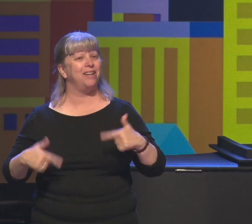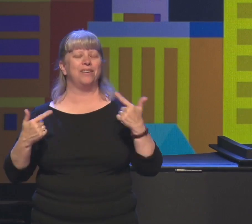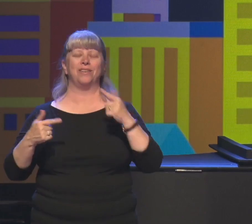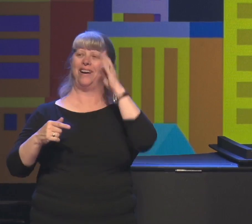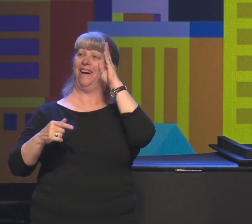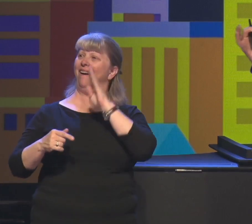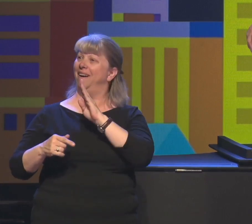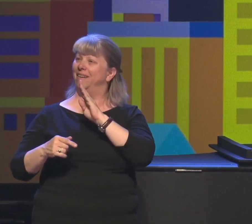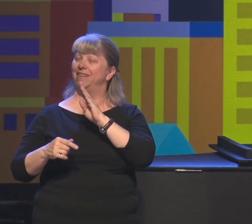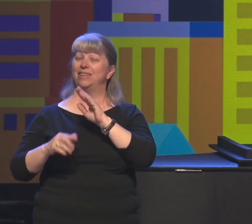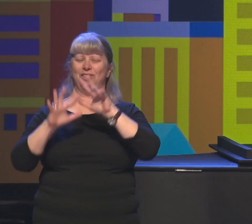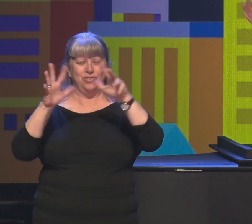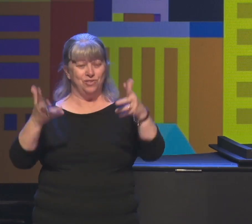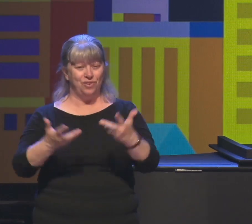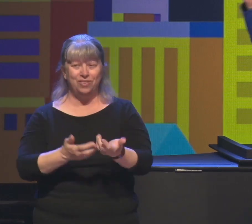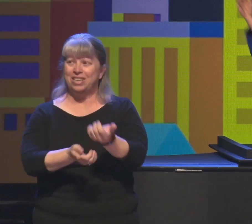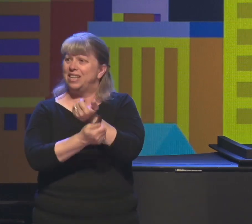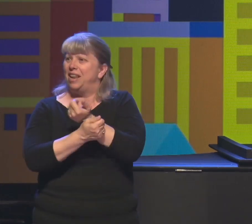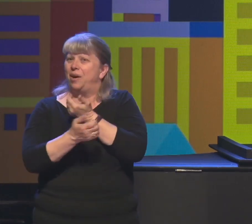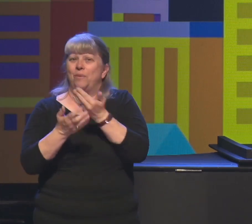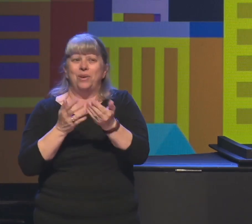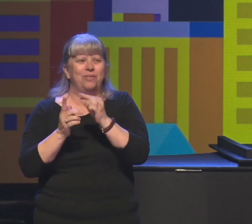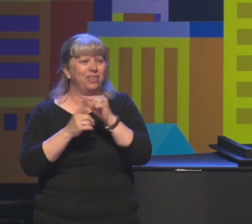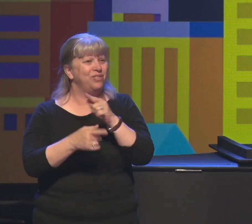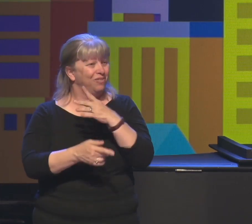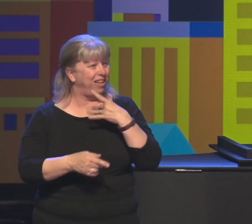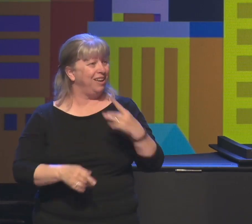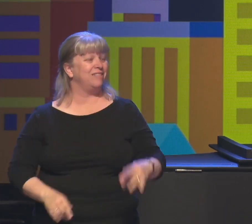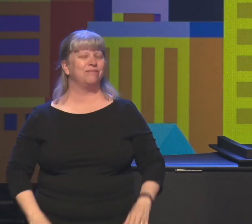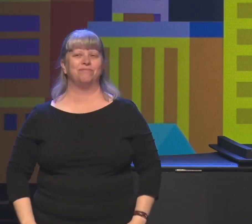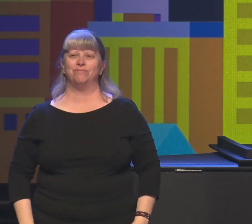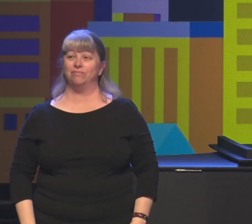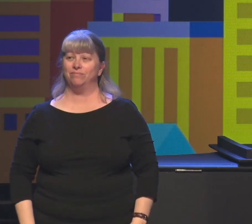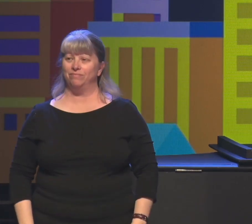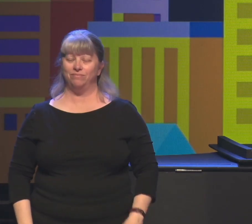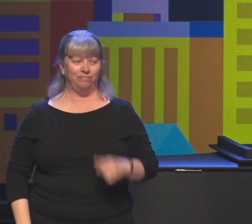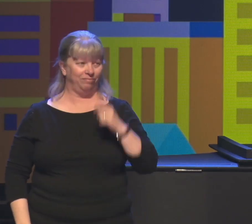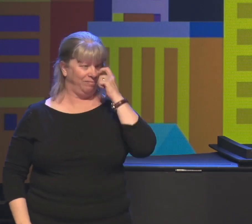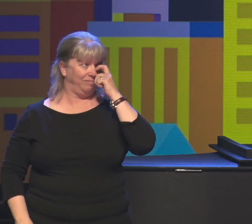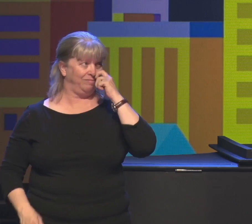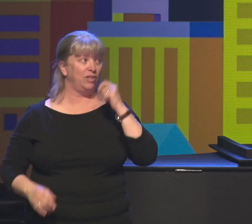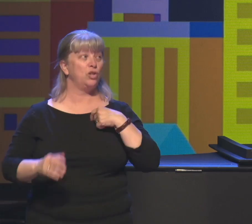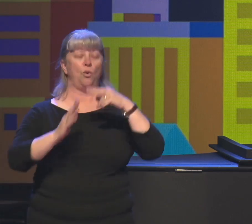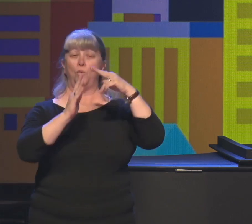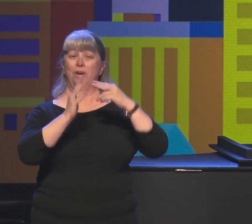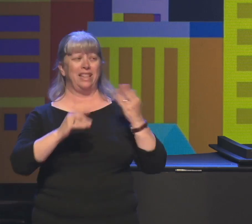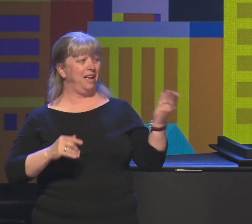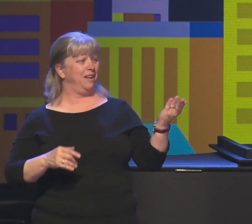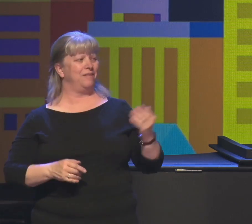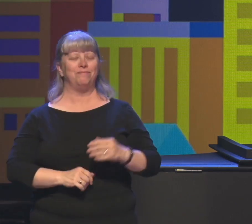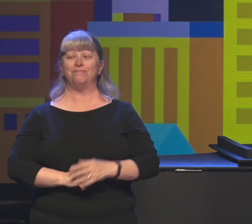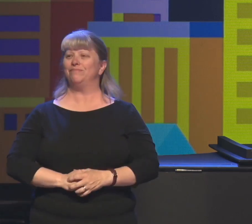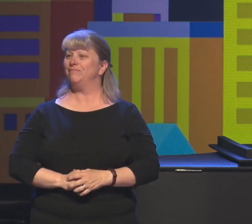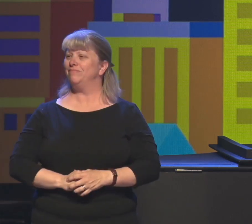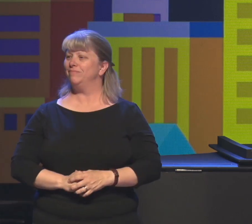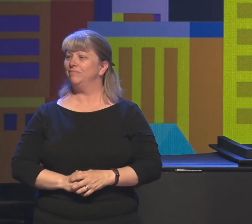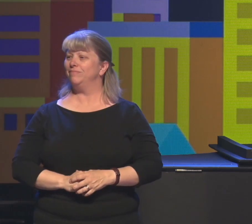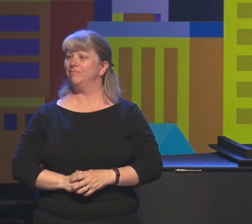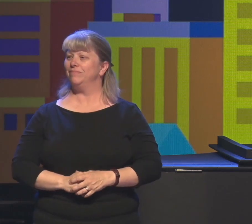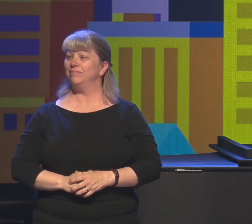God, the universe, love, whatever word you like. So take a look at that.